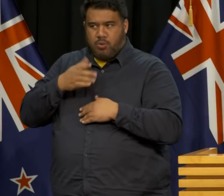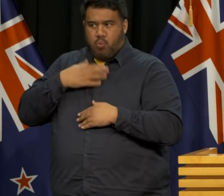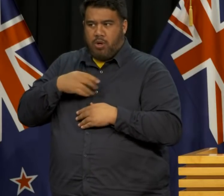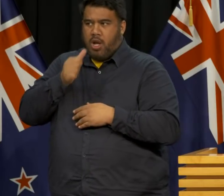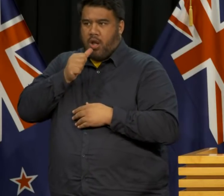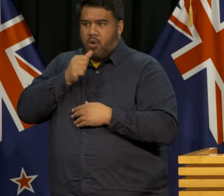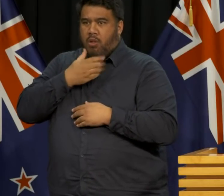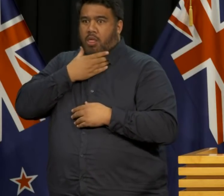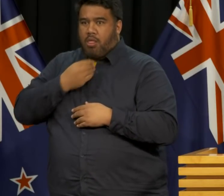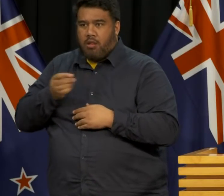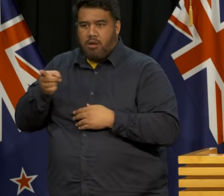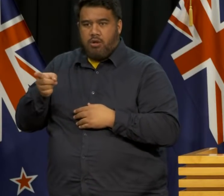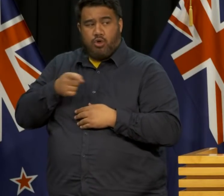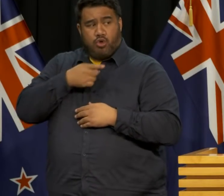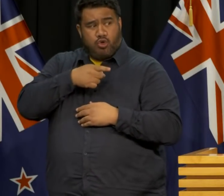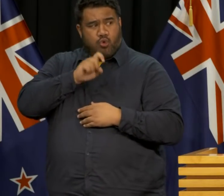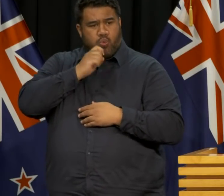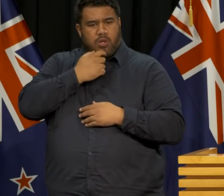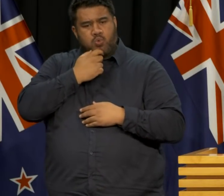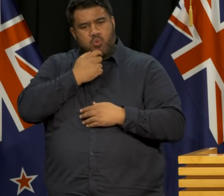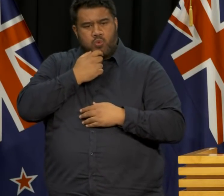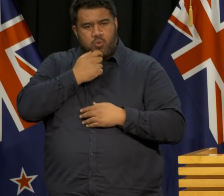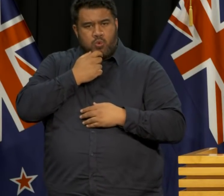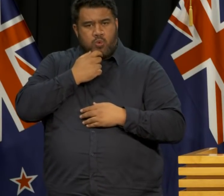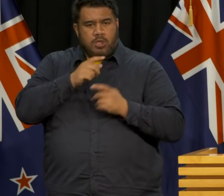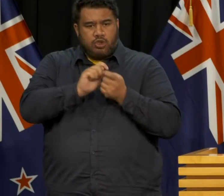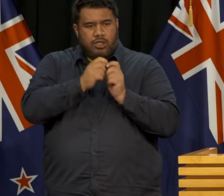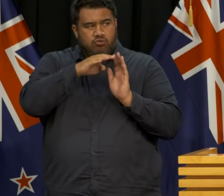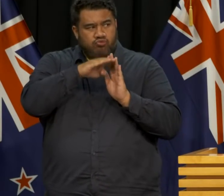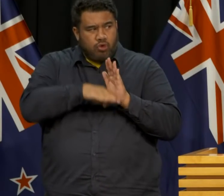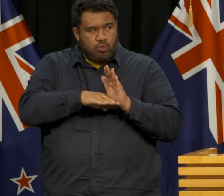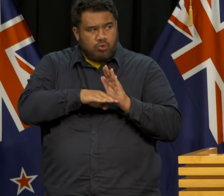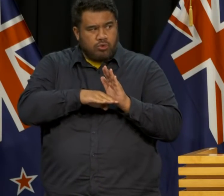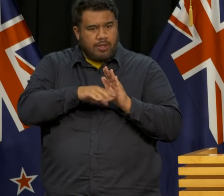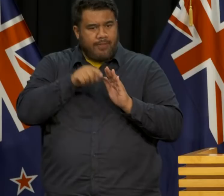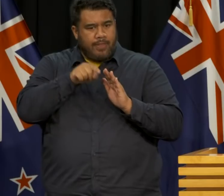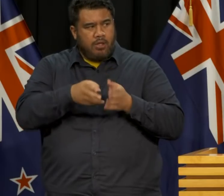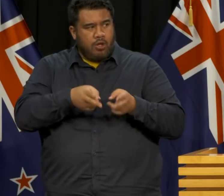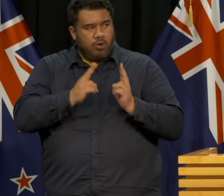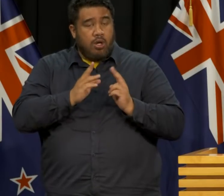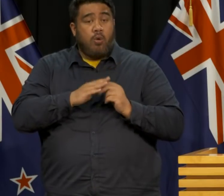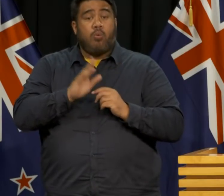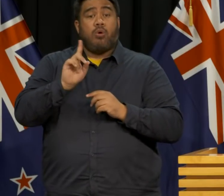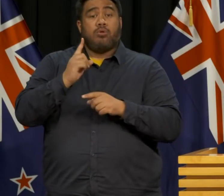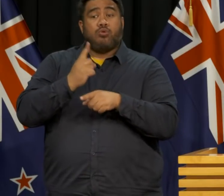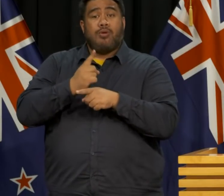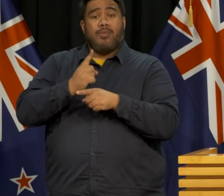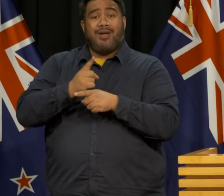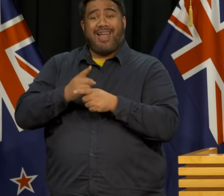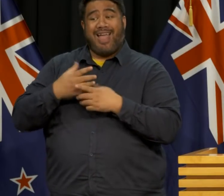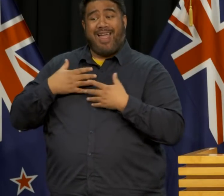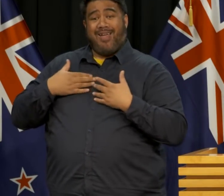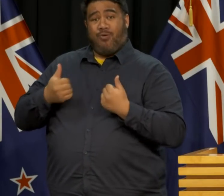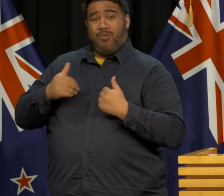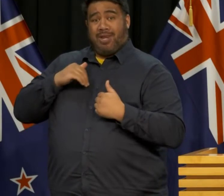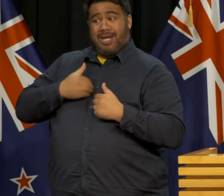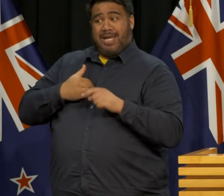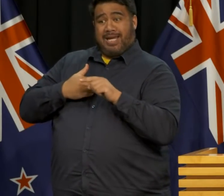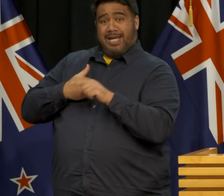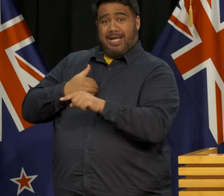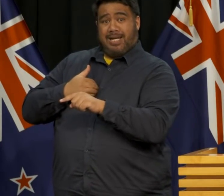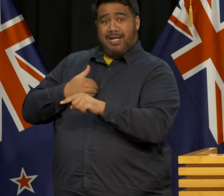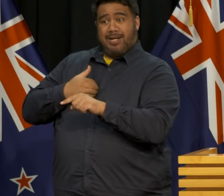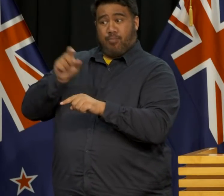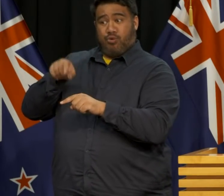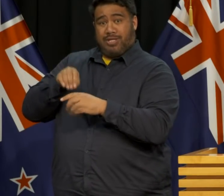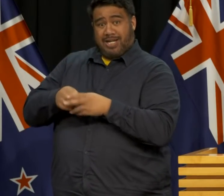Will you revisit it? Look, again, as I've said, that's a matter for the hotels where there's a health-related need around, drug or alcohol addiction. That's a matter